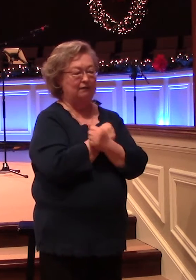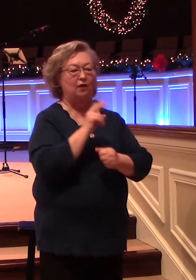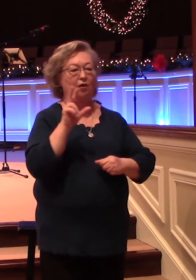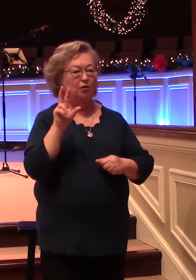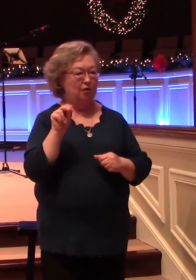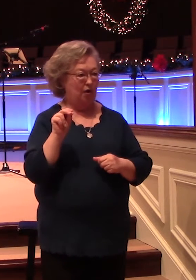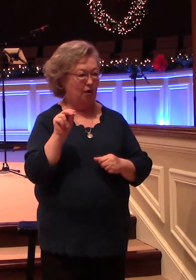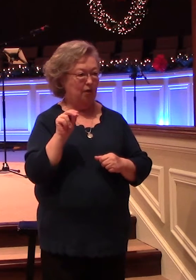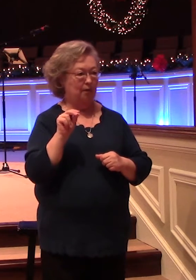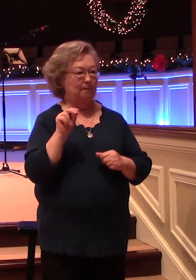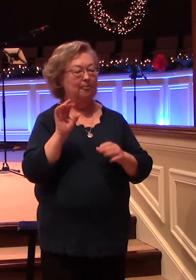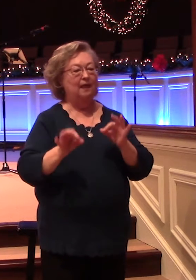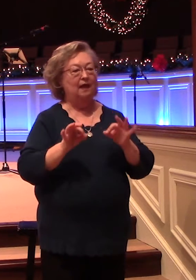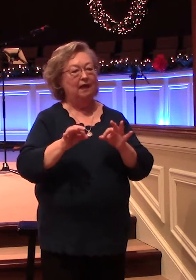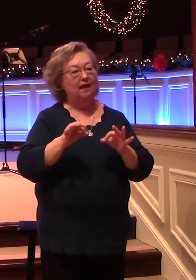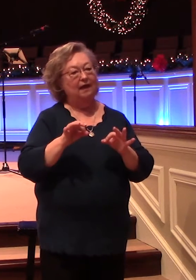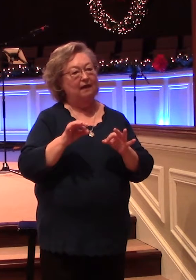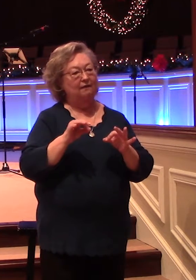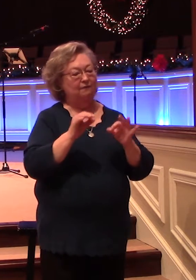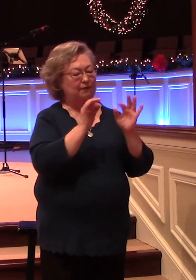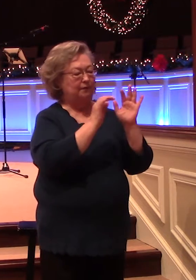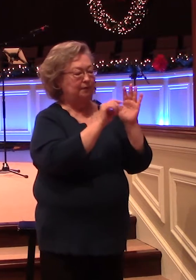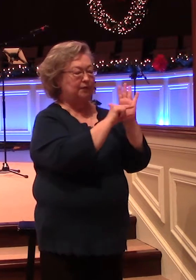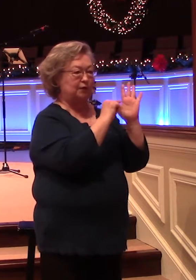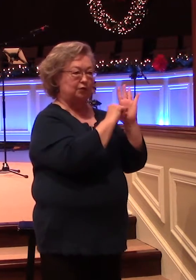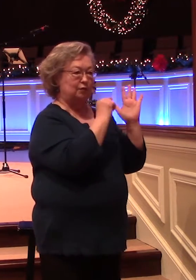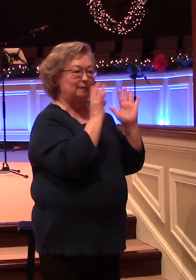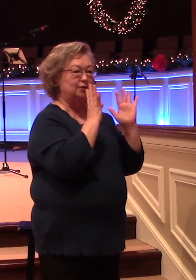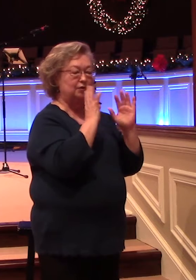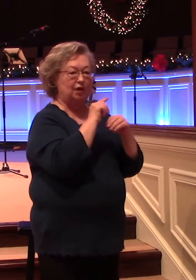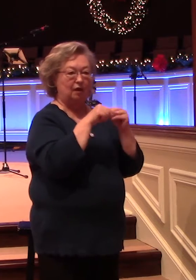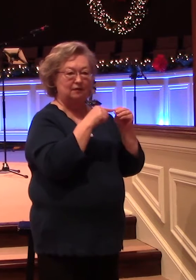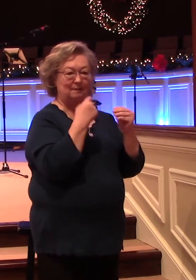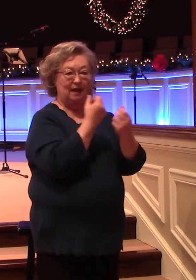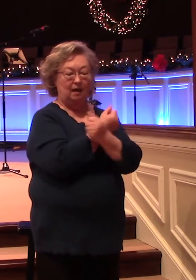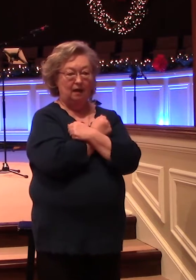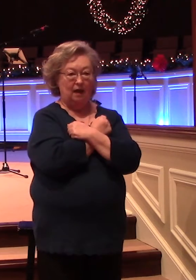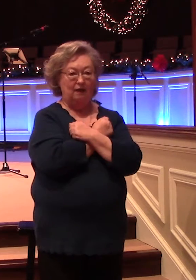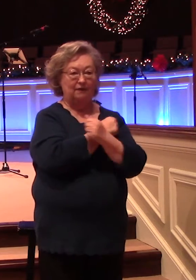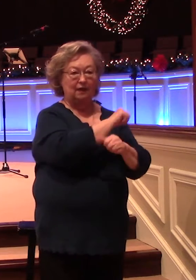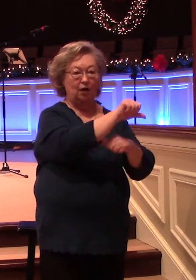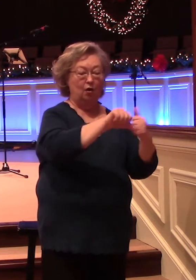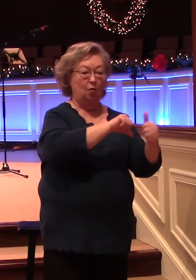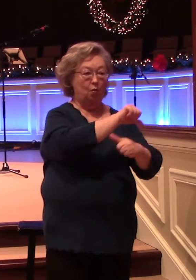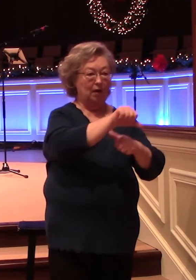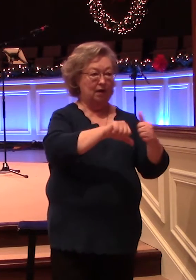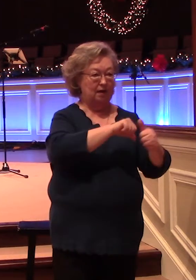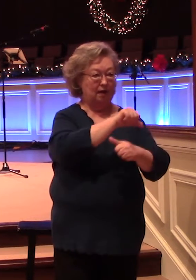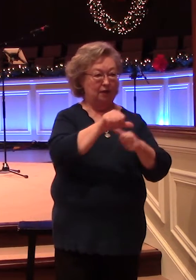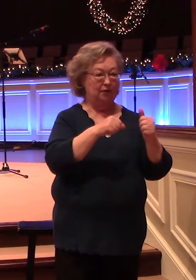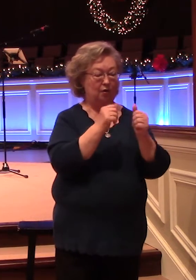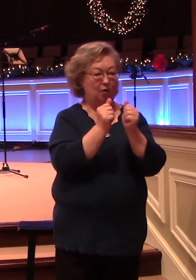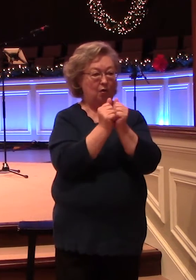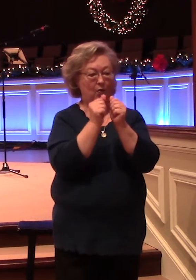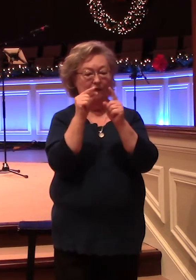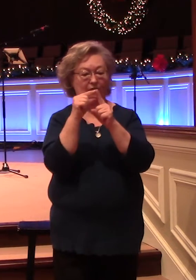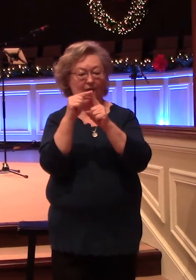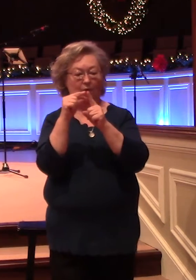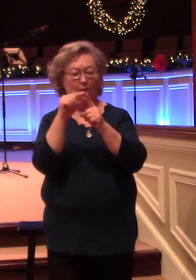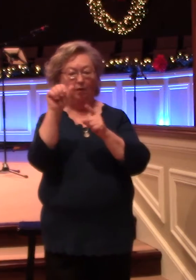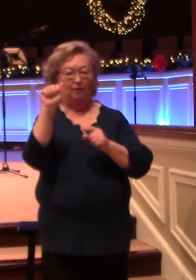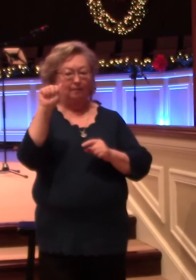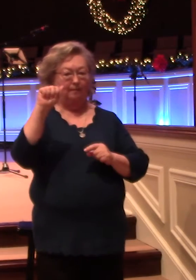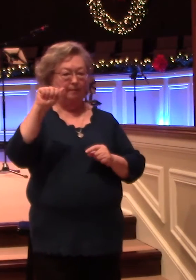another as God has loved us, when the Bible speaks of loving one another as Christ